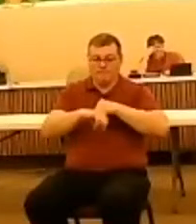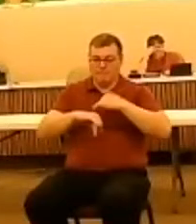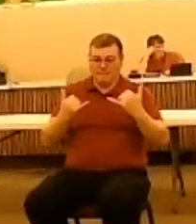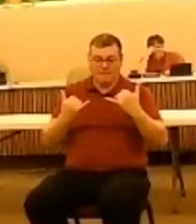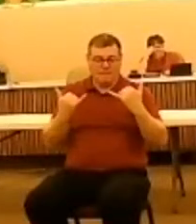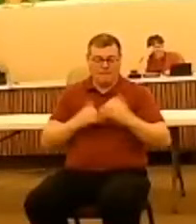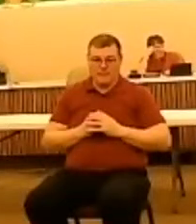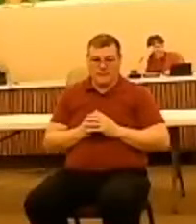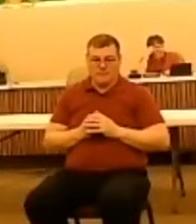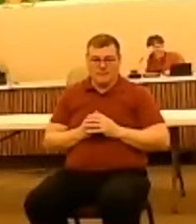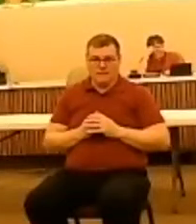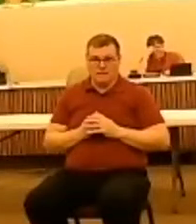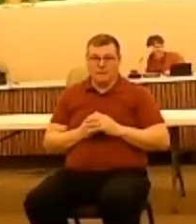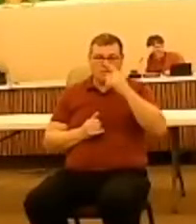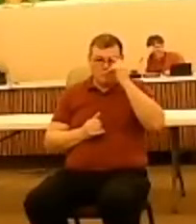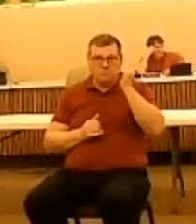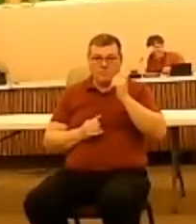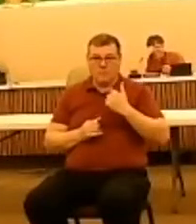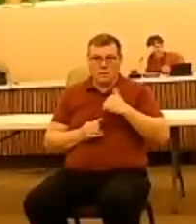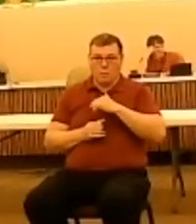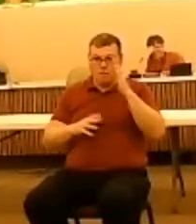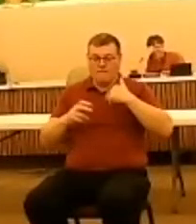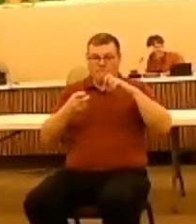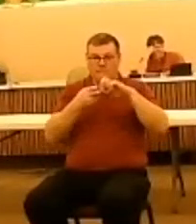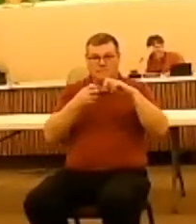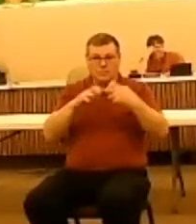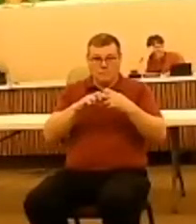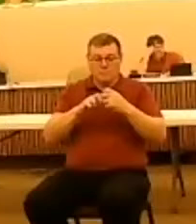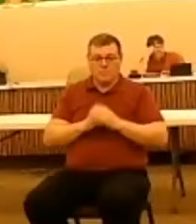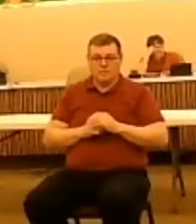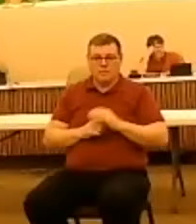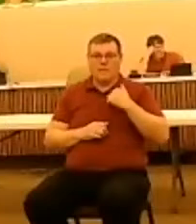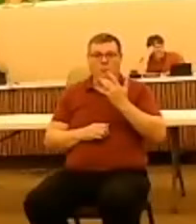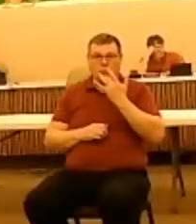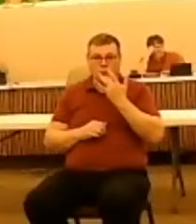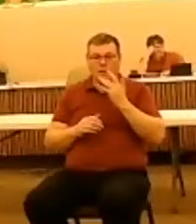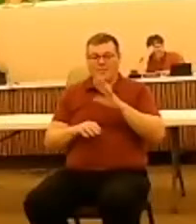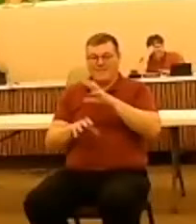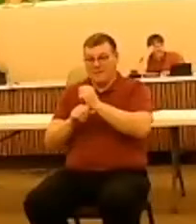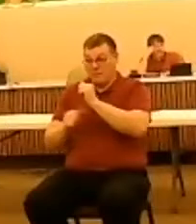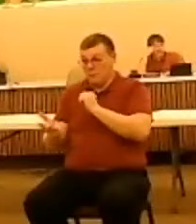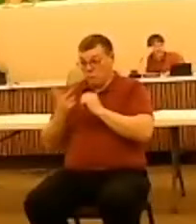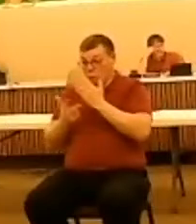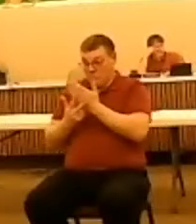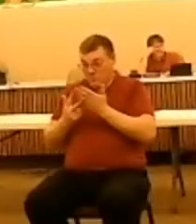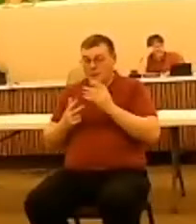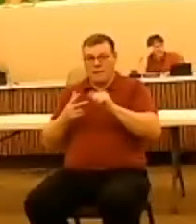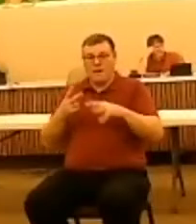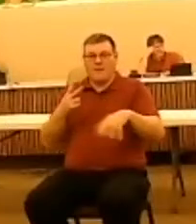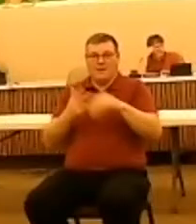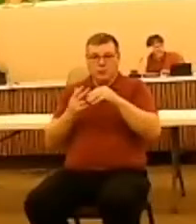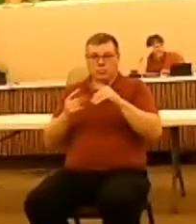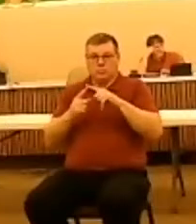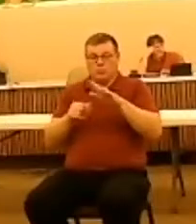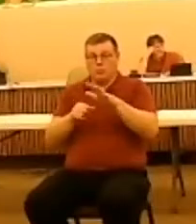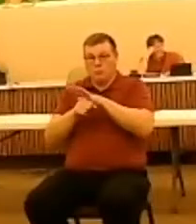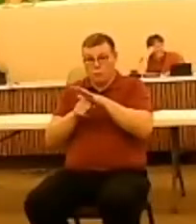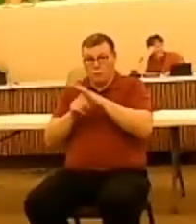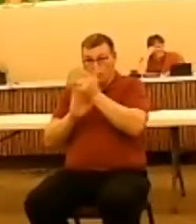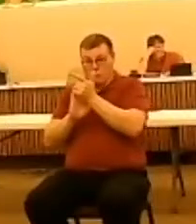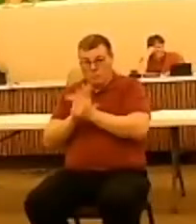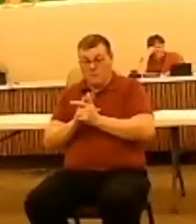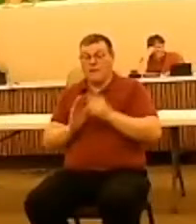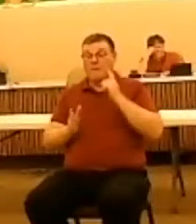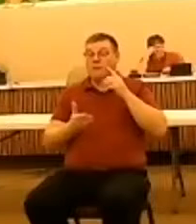because we're going to have an issue. I'd rather get the other three things in now, and we can do that as an additional local law. From a money